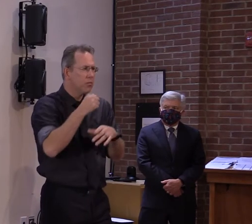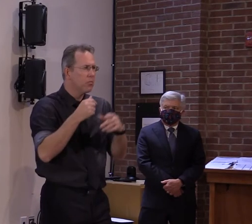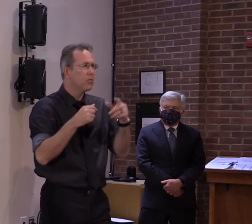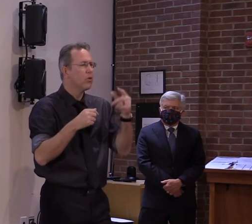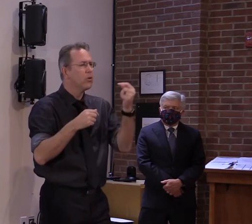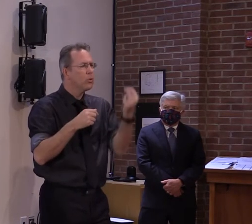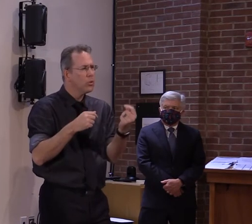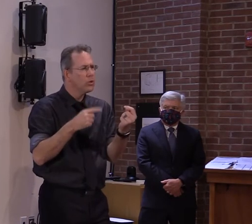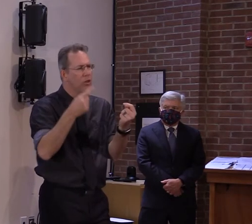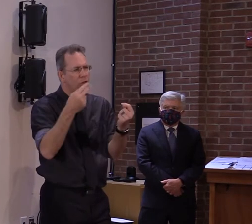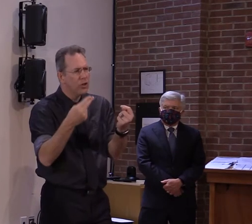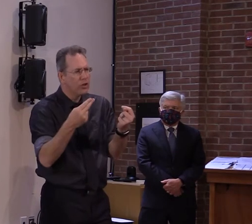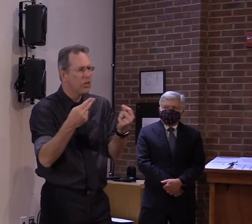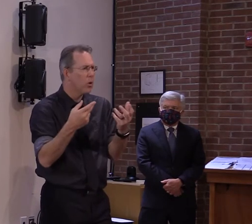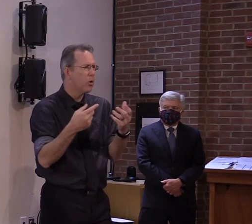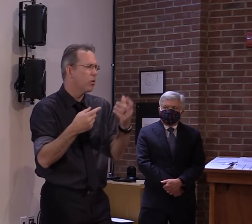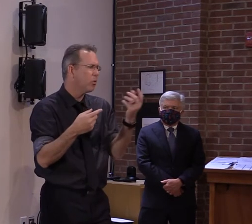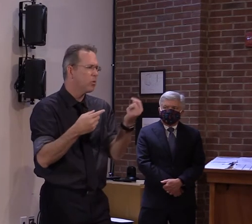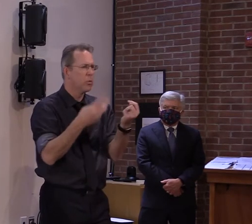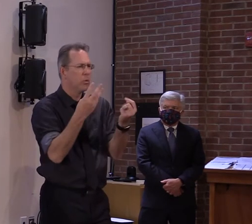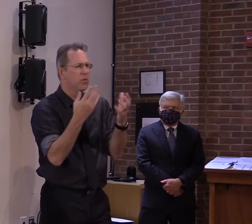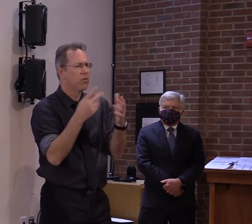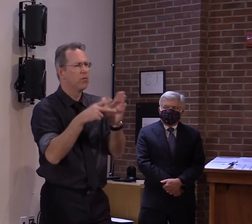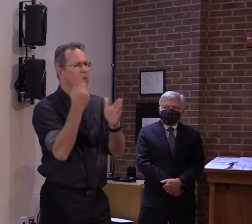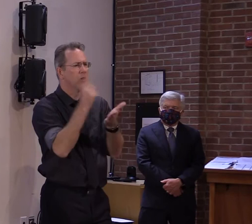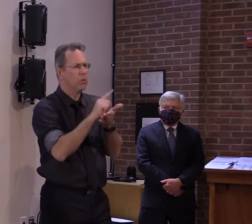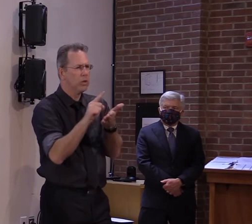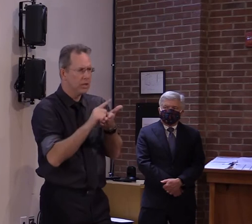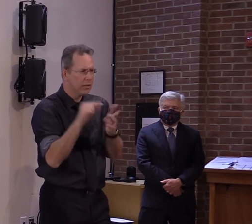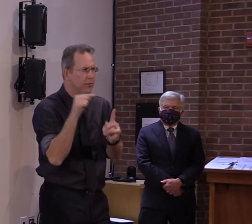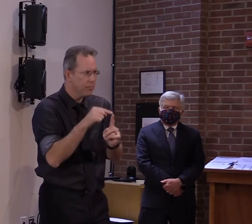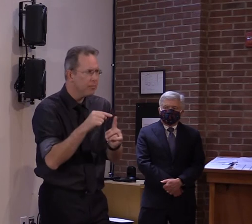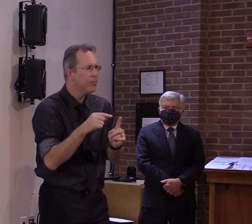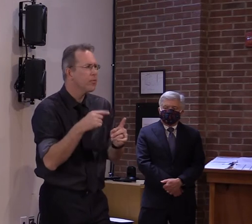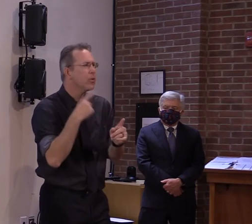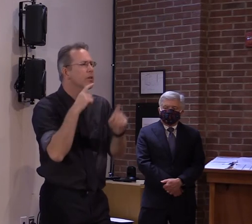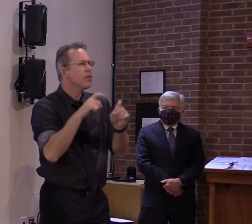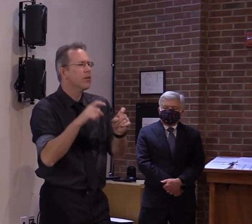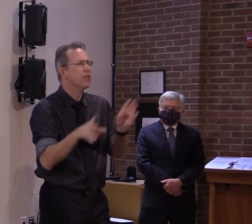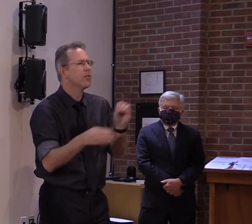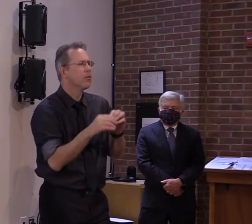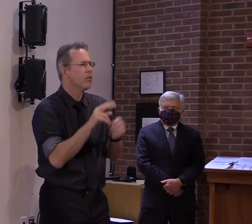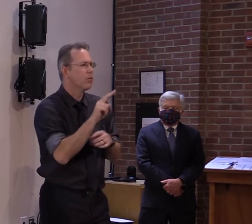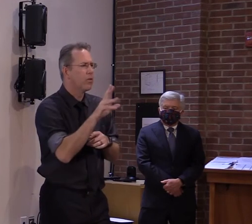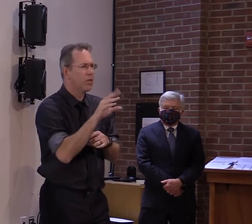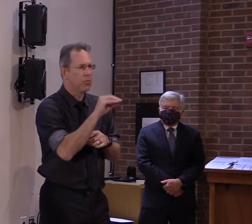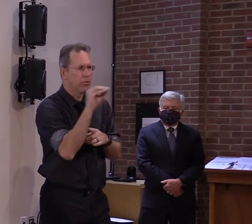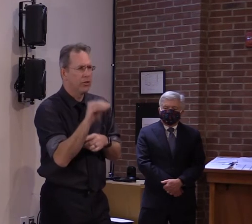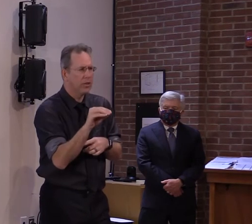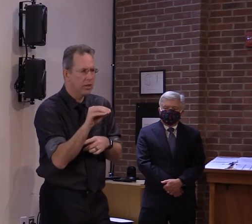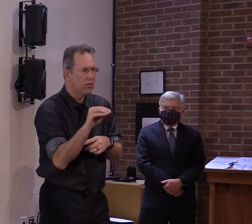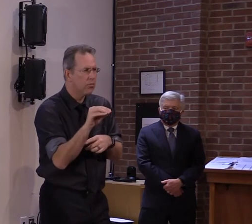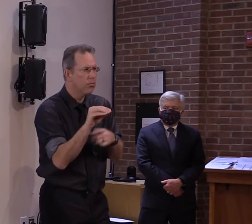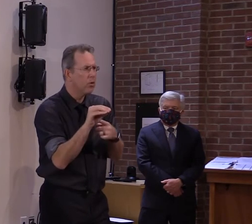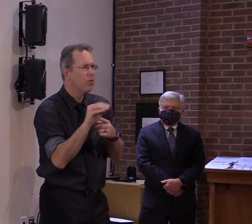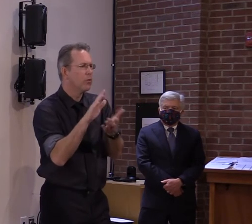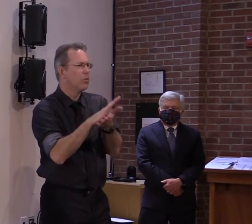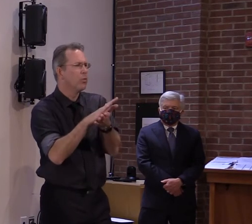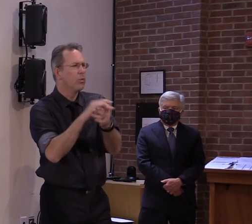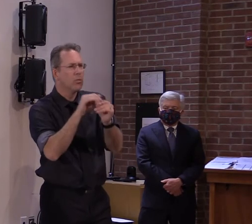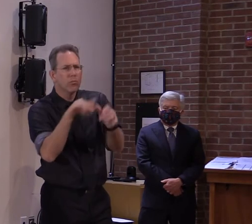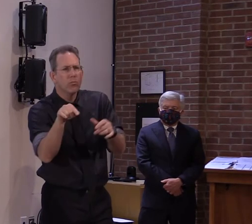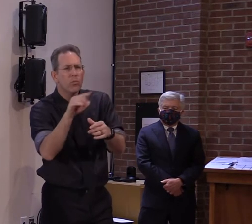and Wednesdays, 2 days at any rate, where we'll be testing 25% of our schools each week for the month of December. And each